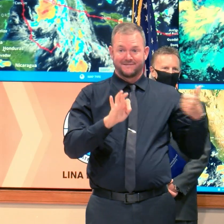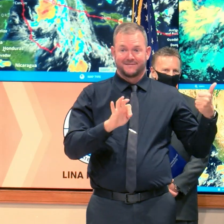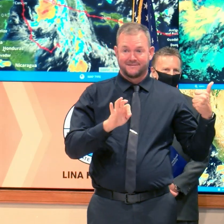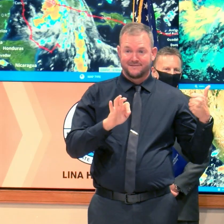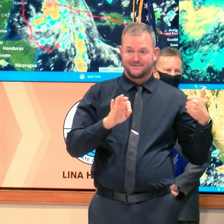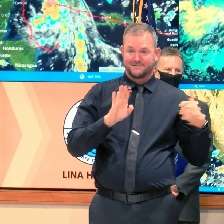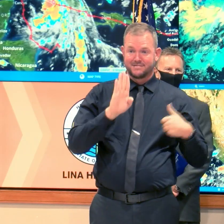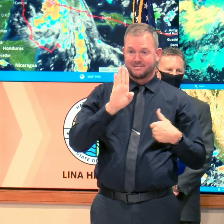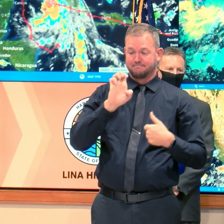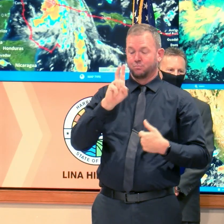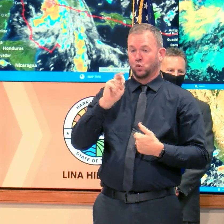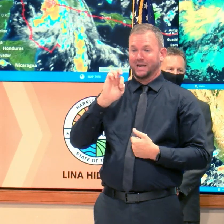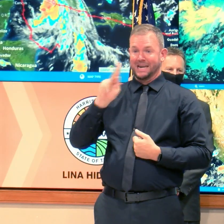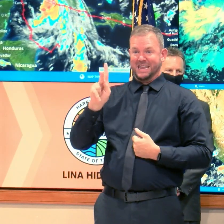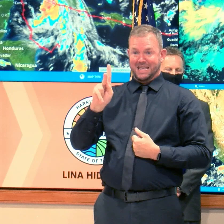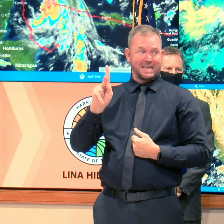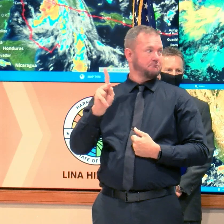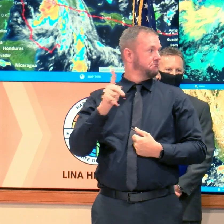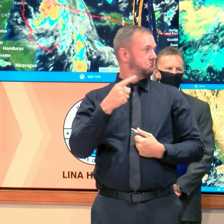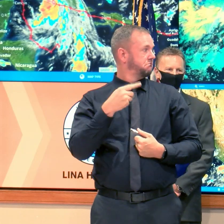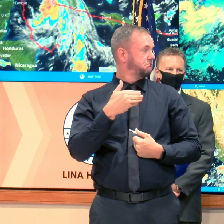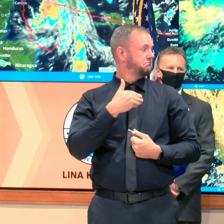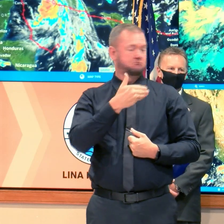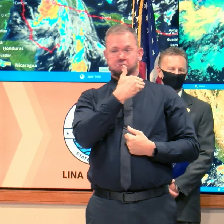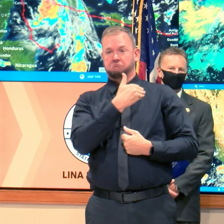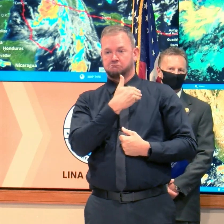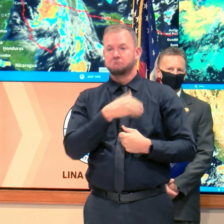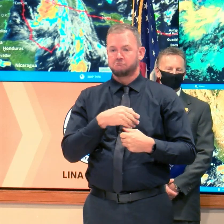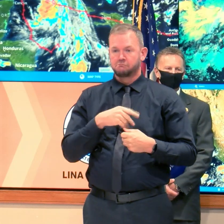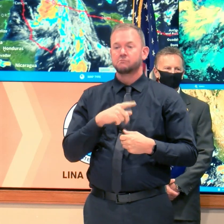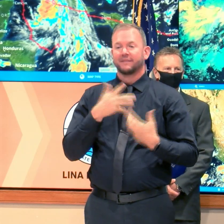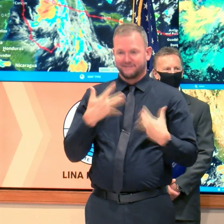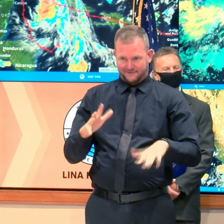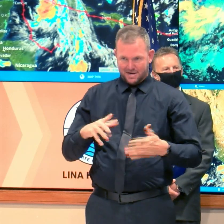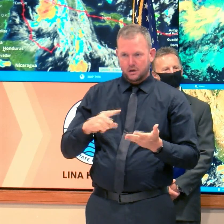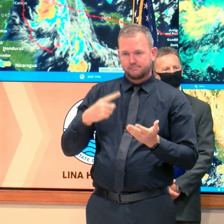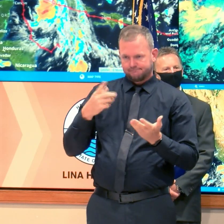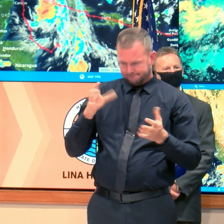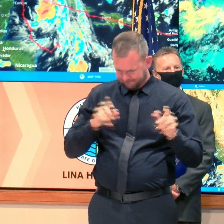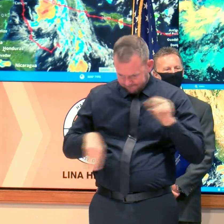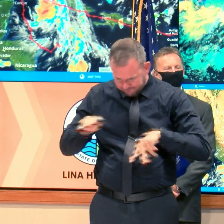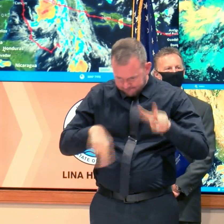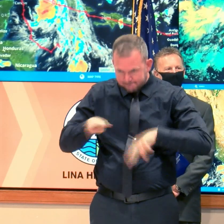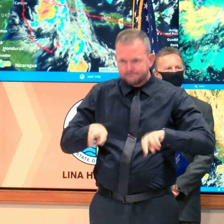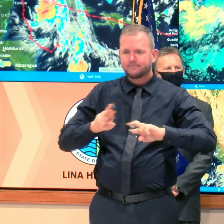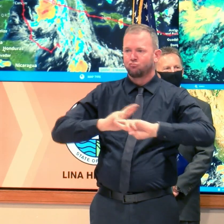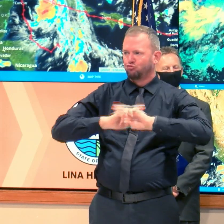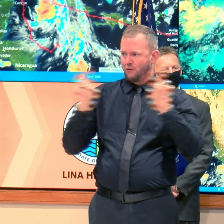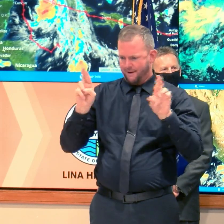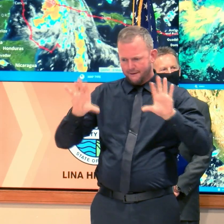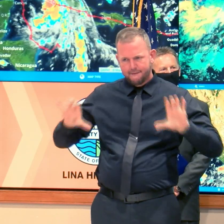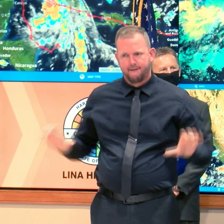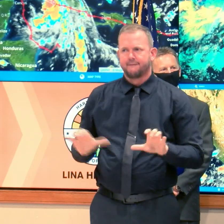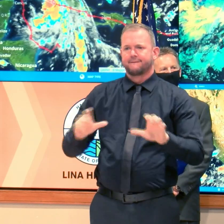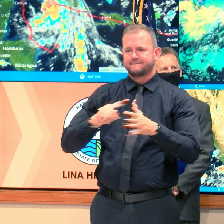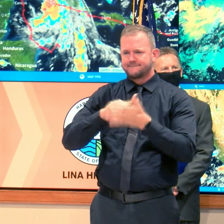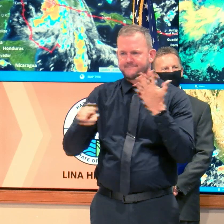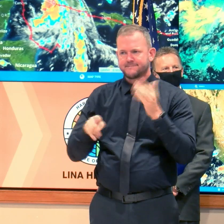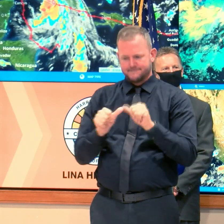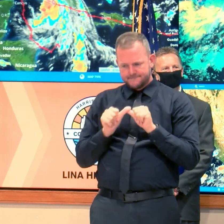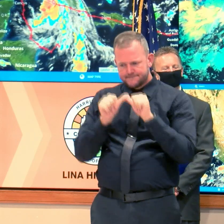have already activated OEM, and it will remain activated